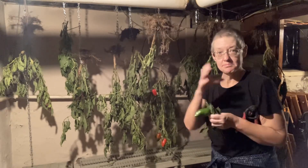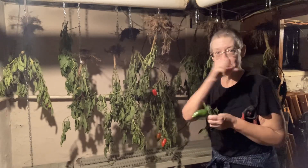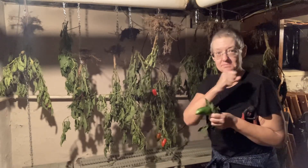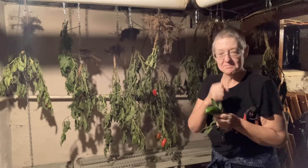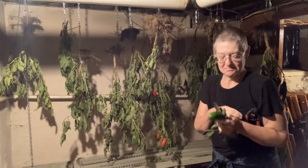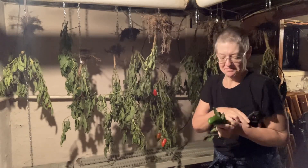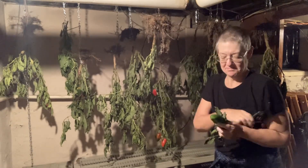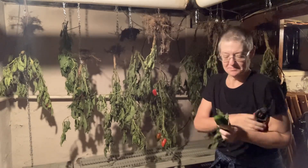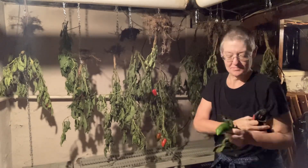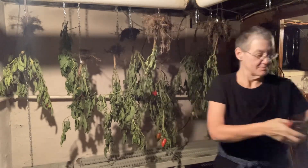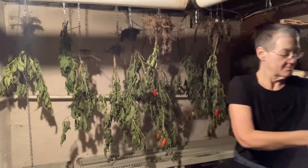Oh, missed one.